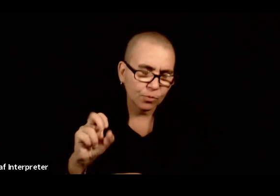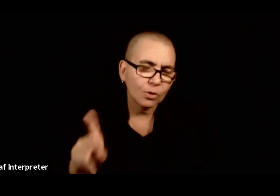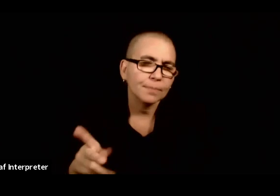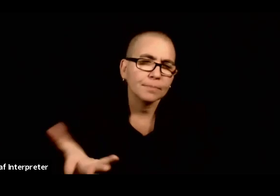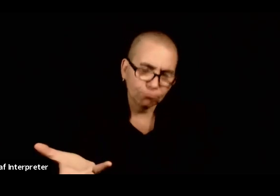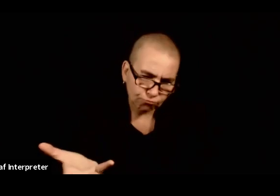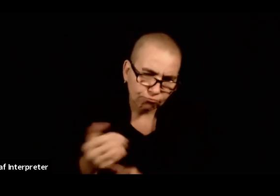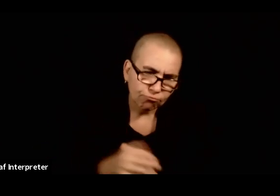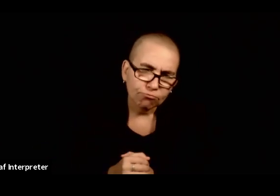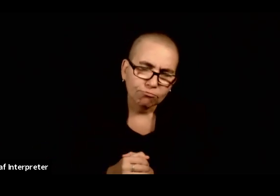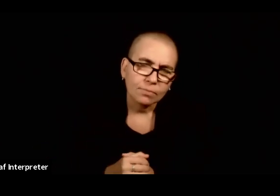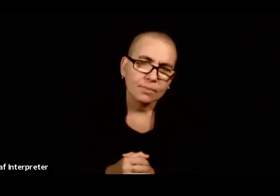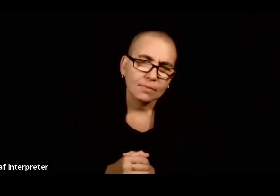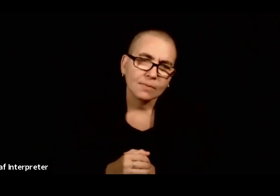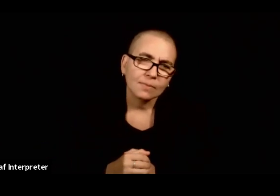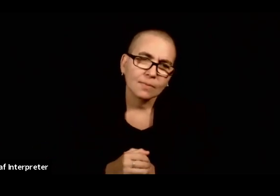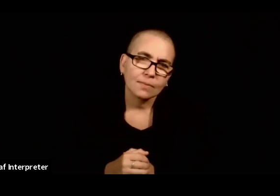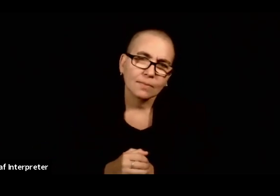Yeah, I'm wondering